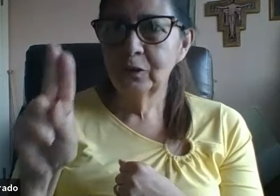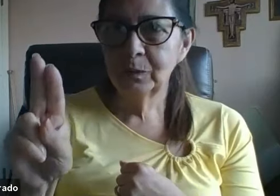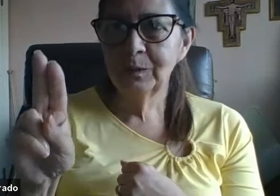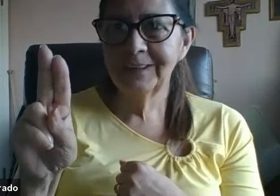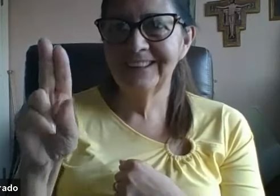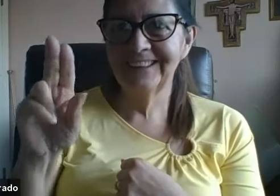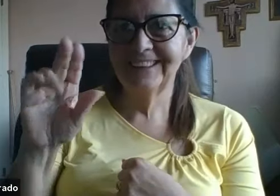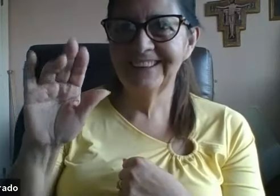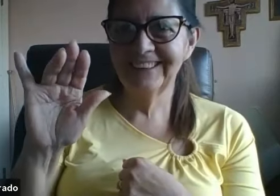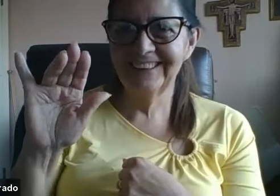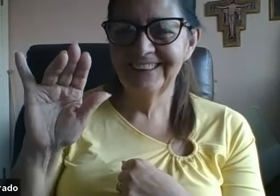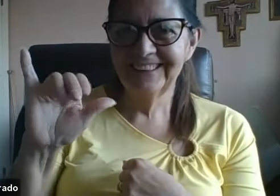Jew. throw your boss